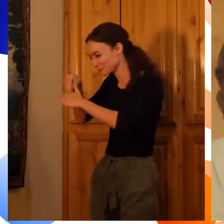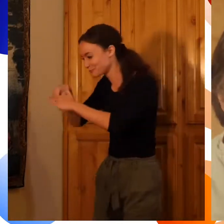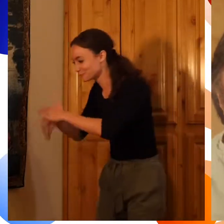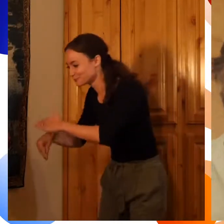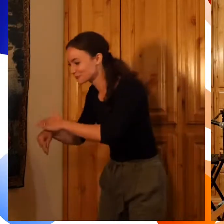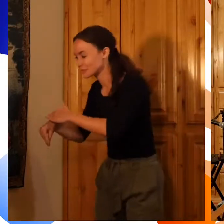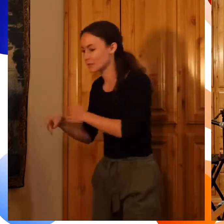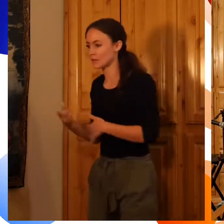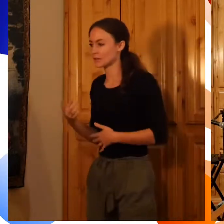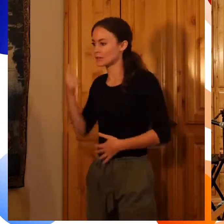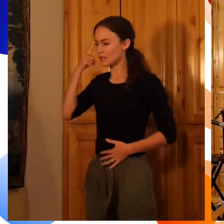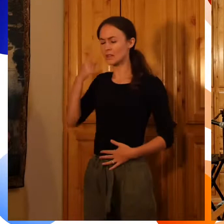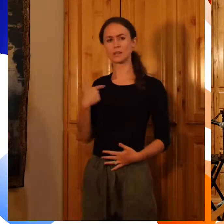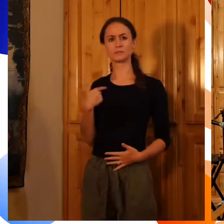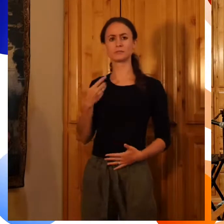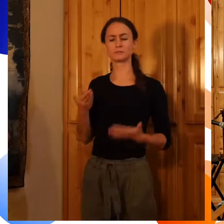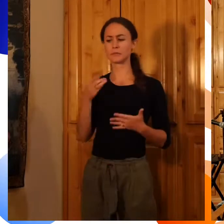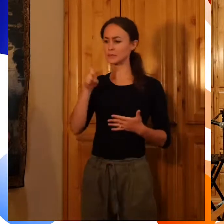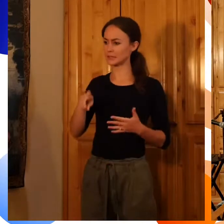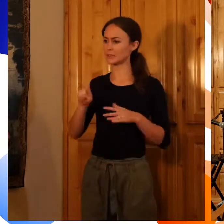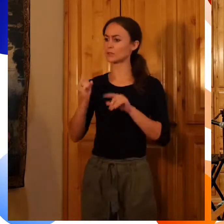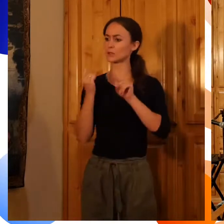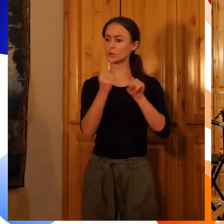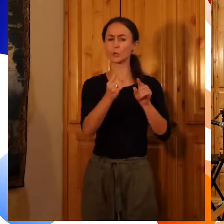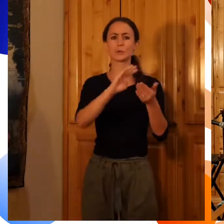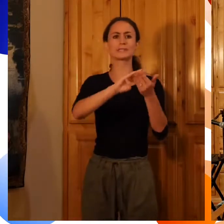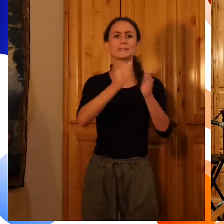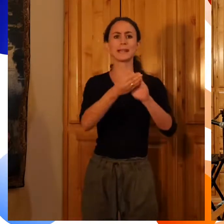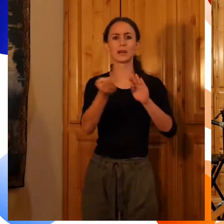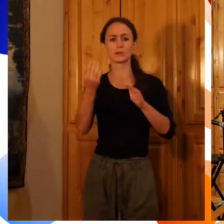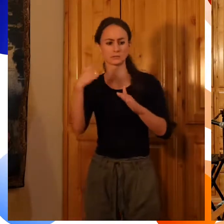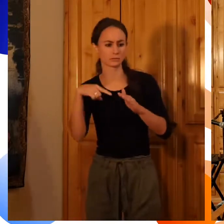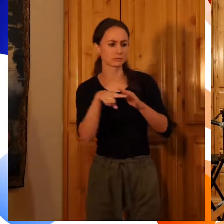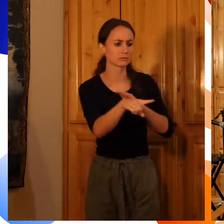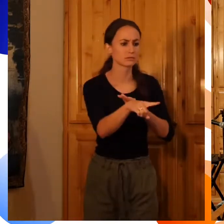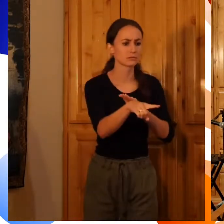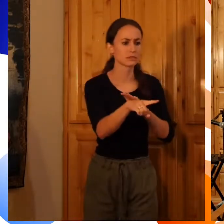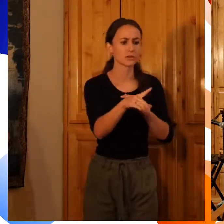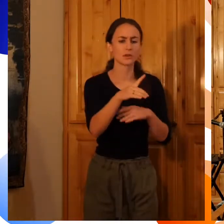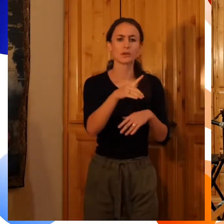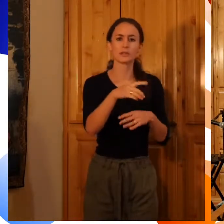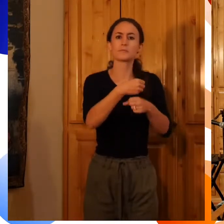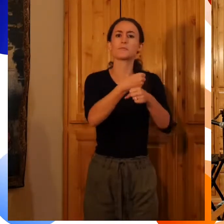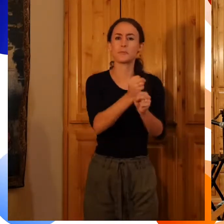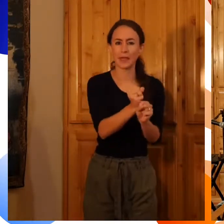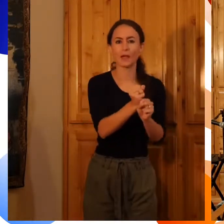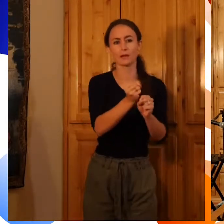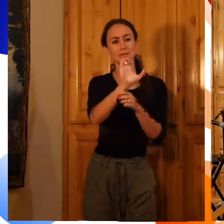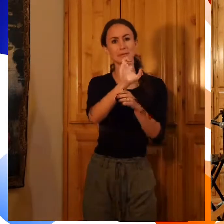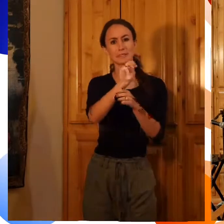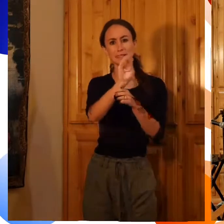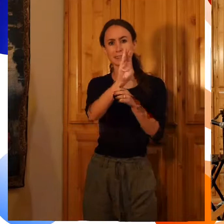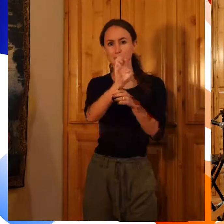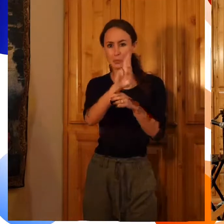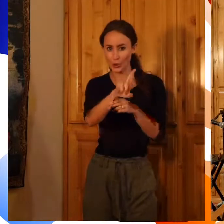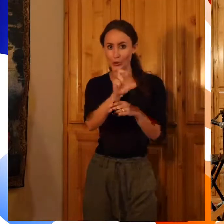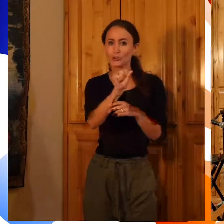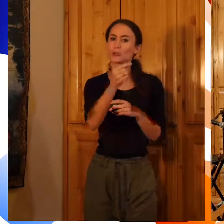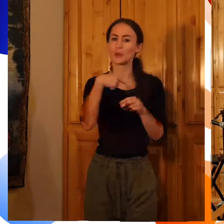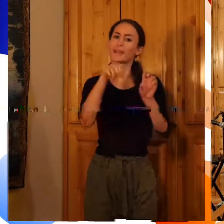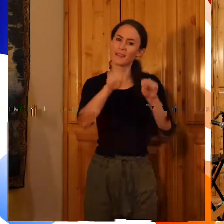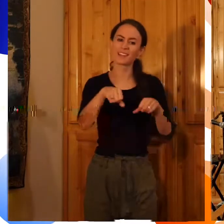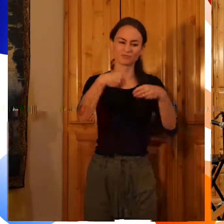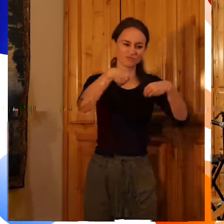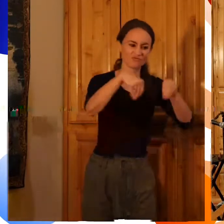Lamfell Moor and sell his tinware, for that is how tinkers make their sustenance, by selling their work. He picked up the handles of the